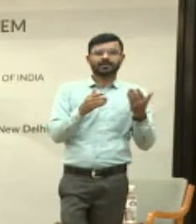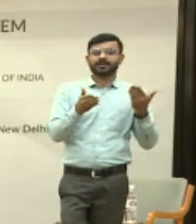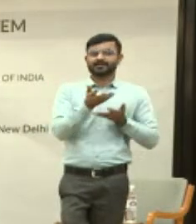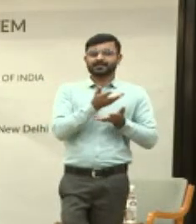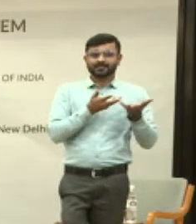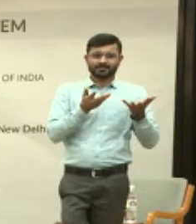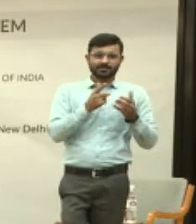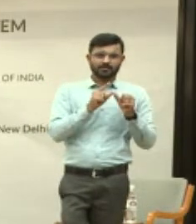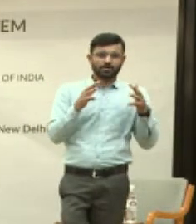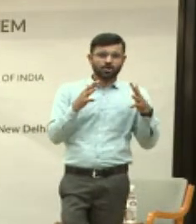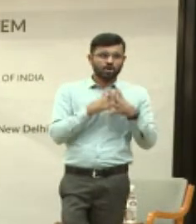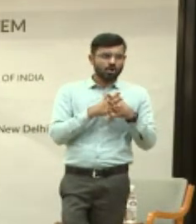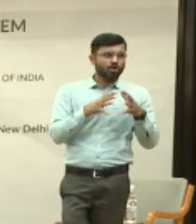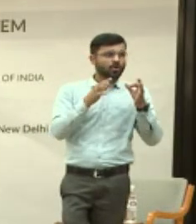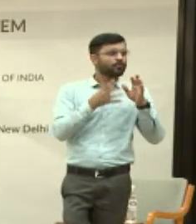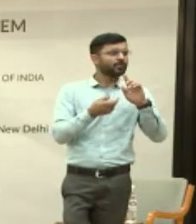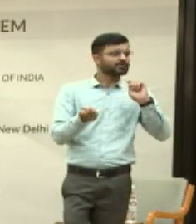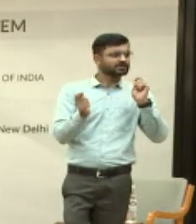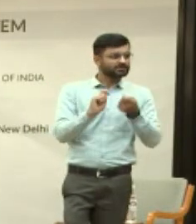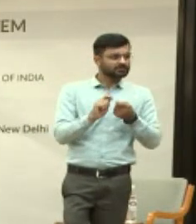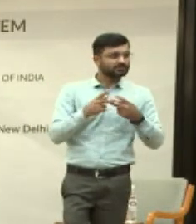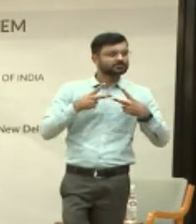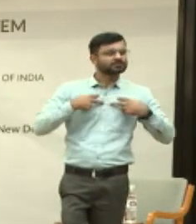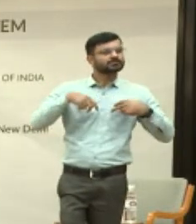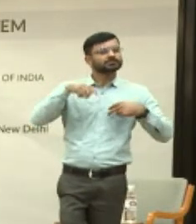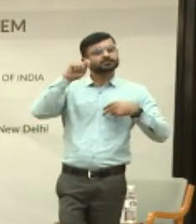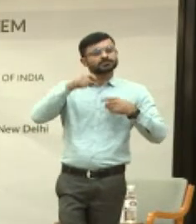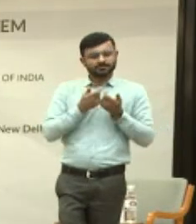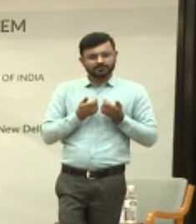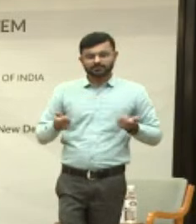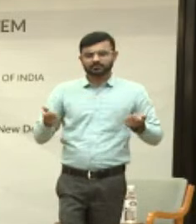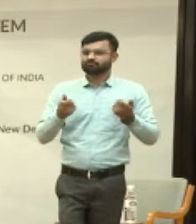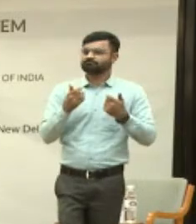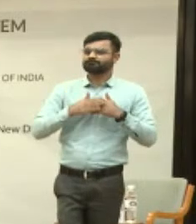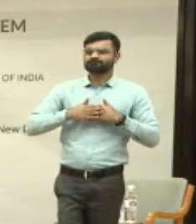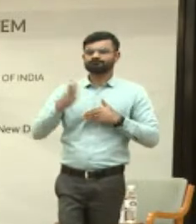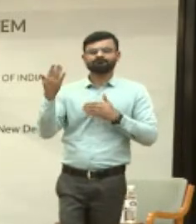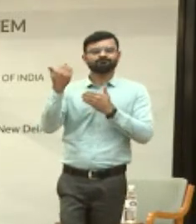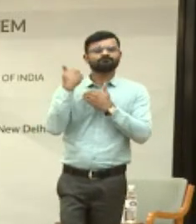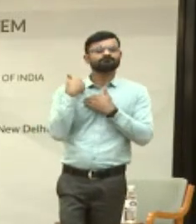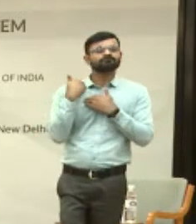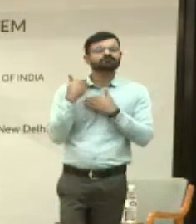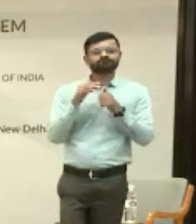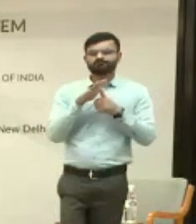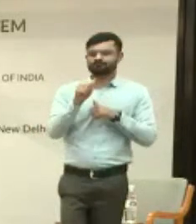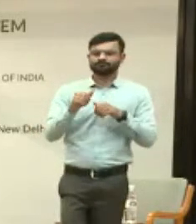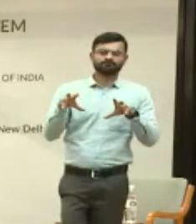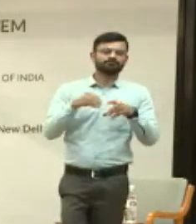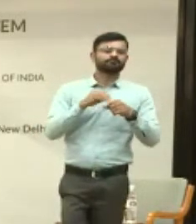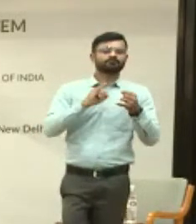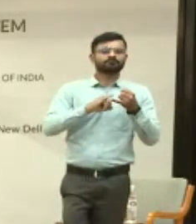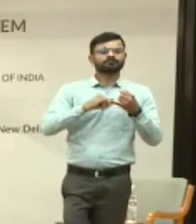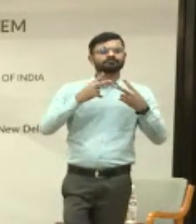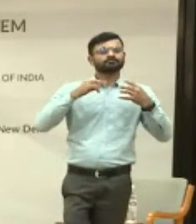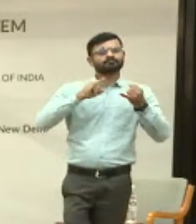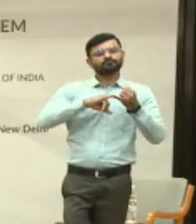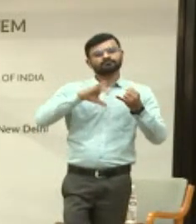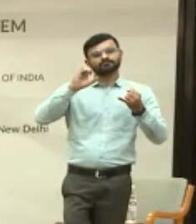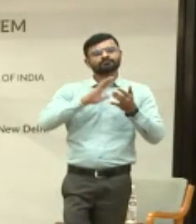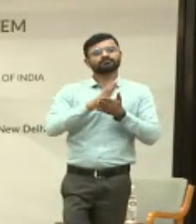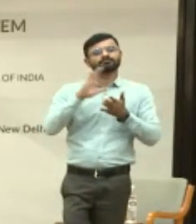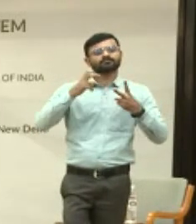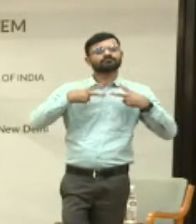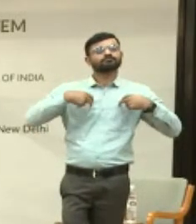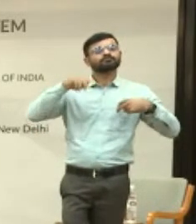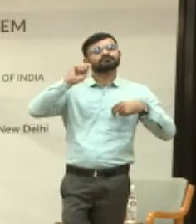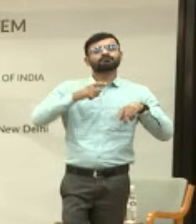law reform or judicial reform has been overtaken excessively by the Supreme Court and the High Court. I'm not saying